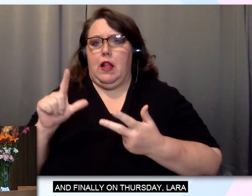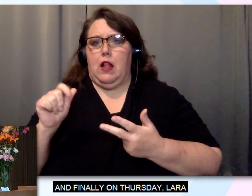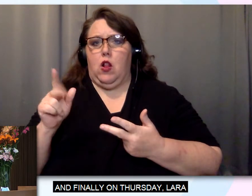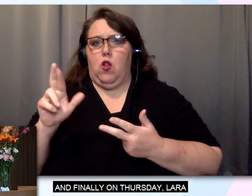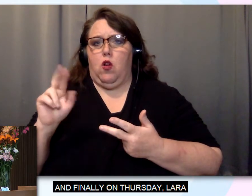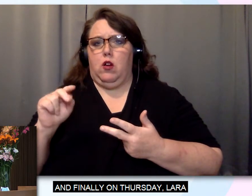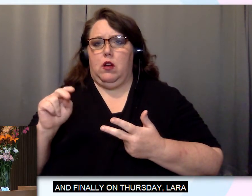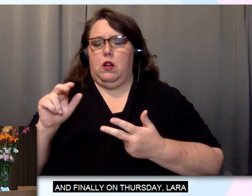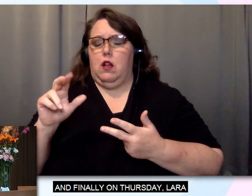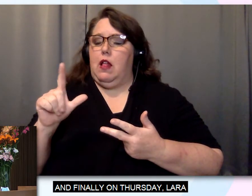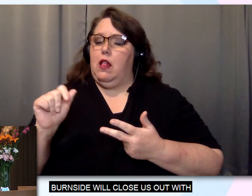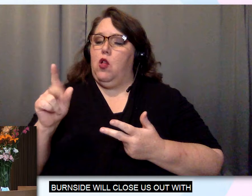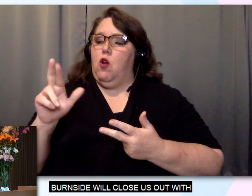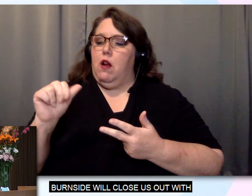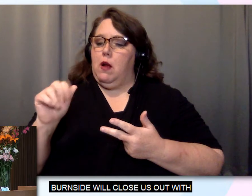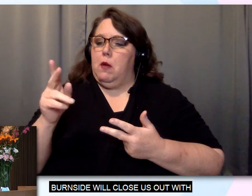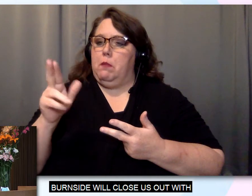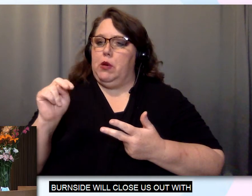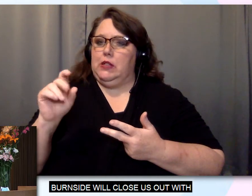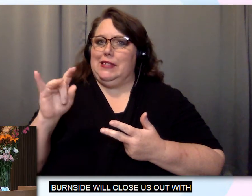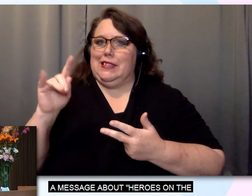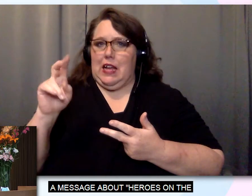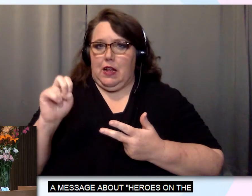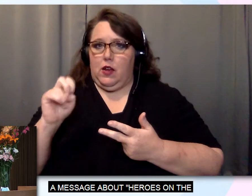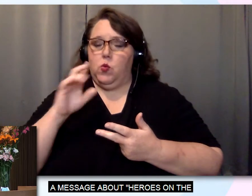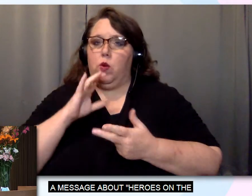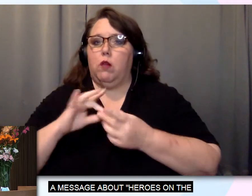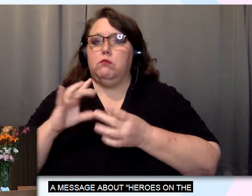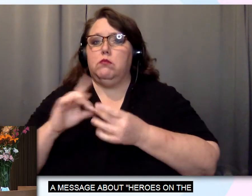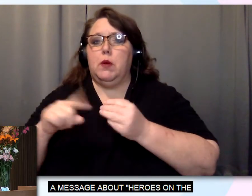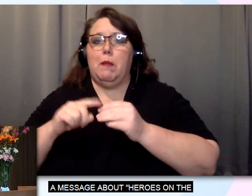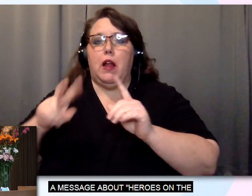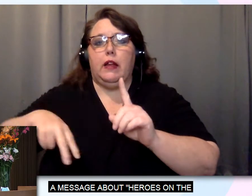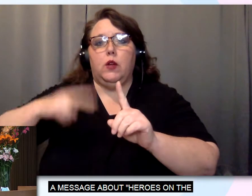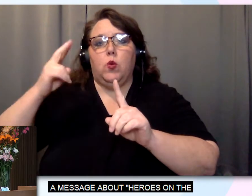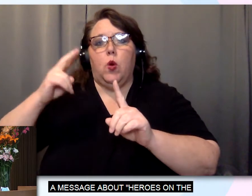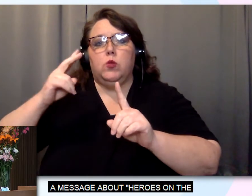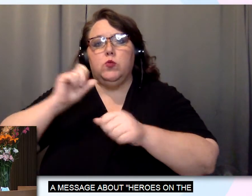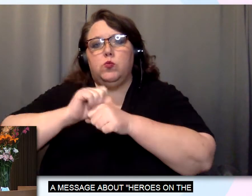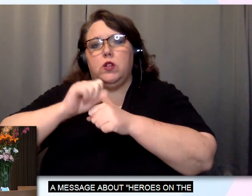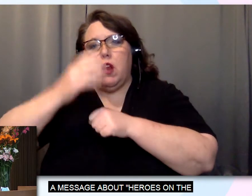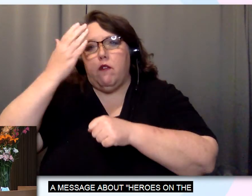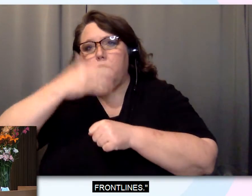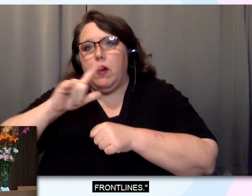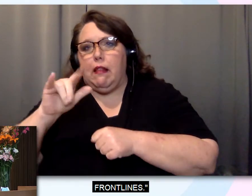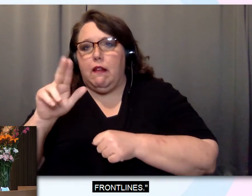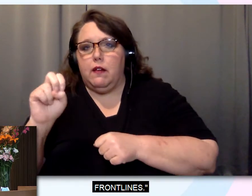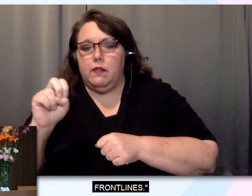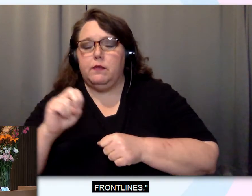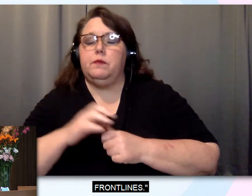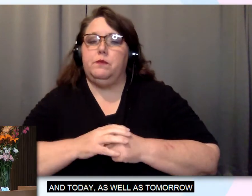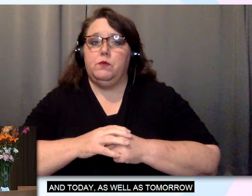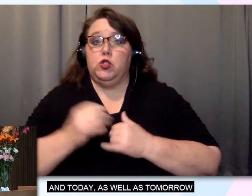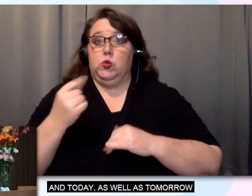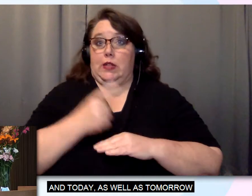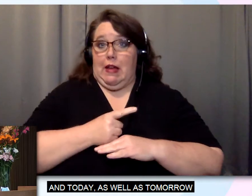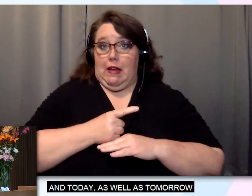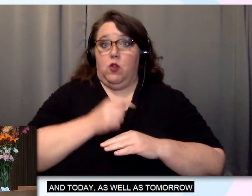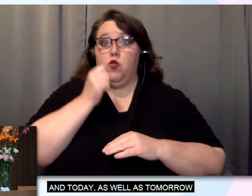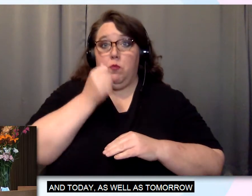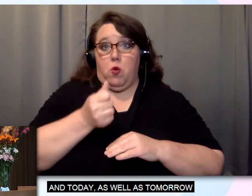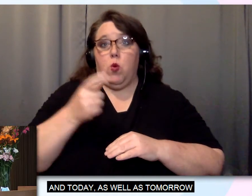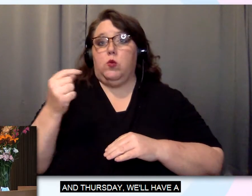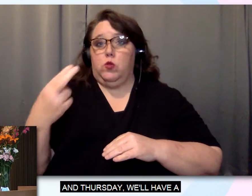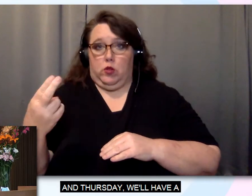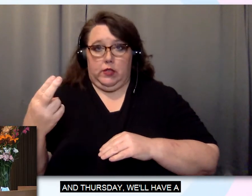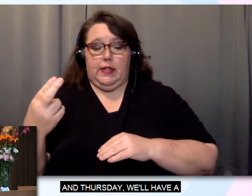Thursday, Laura Burnside will close us out with a message about heroes on the front line. And today, as well